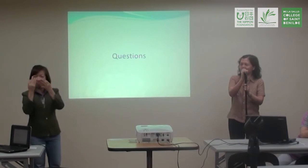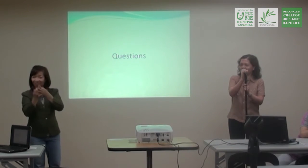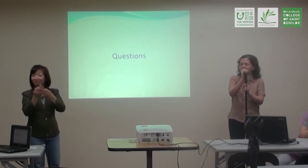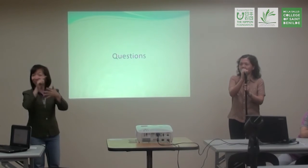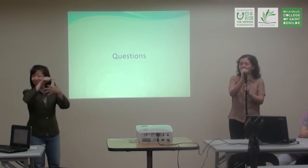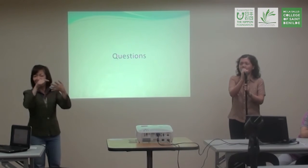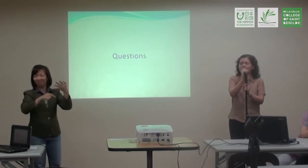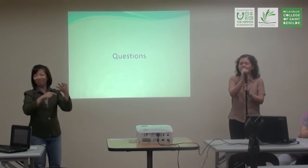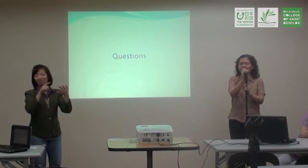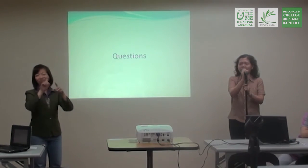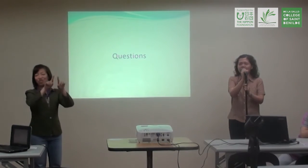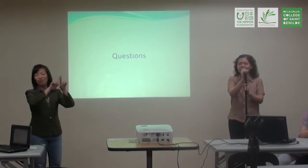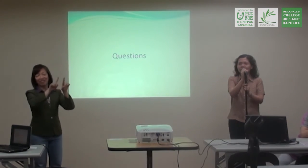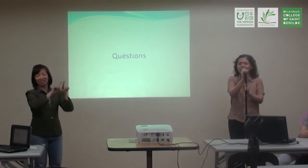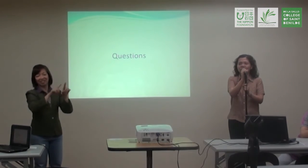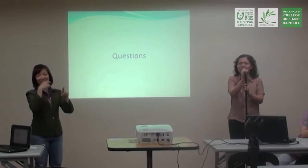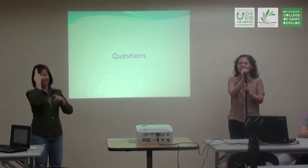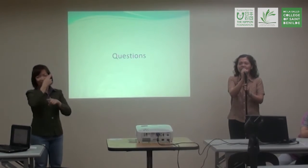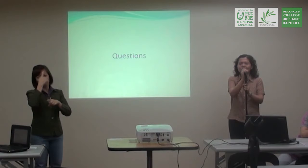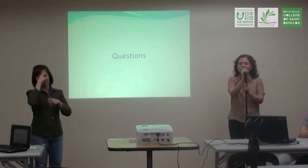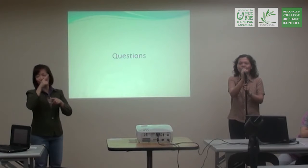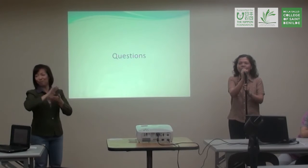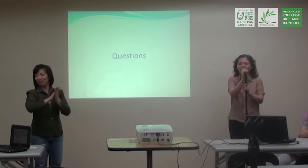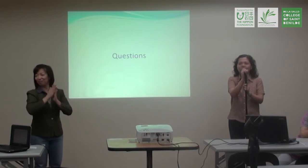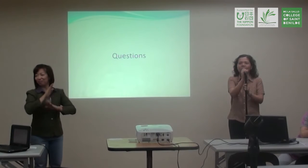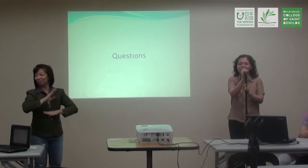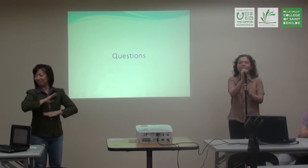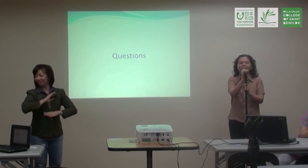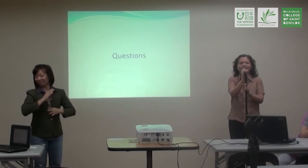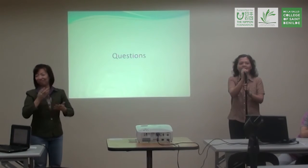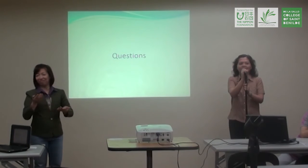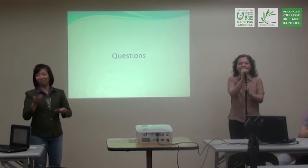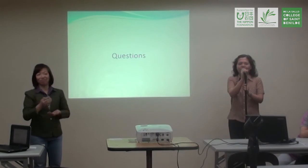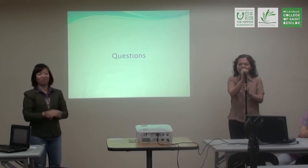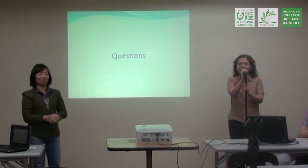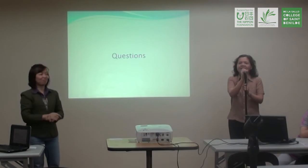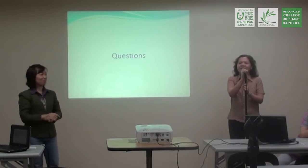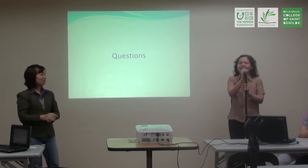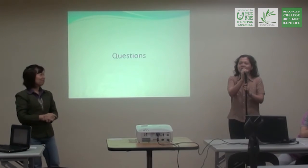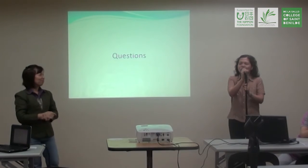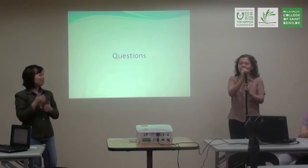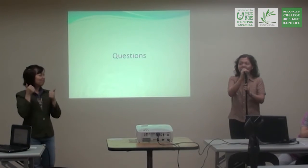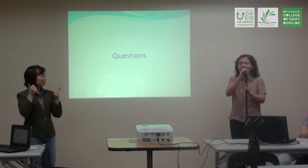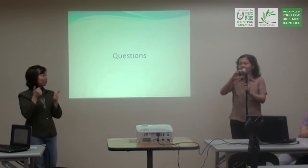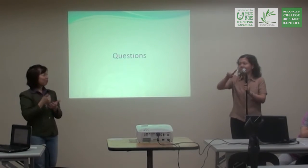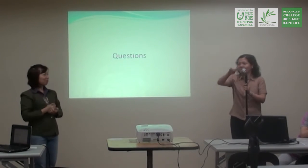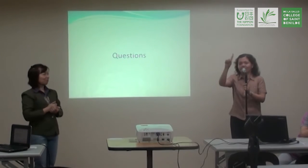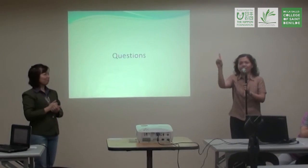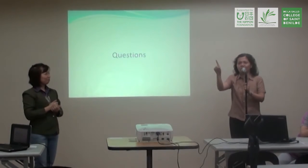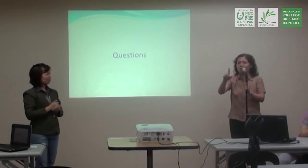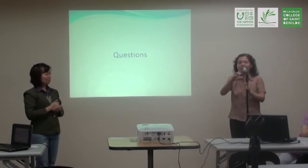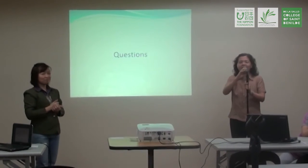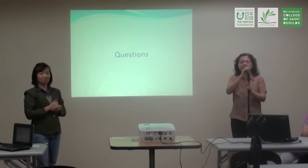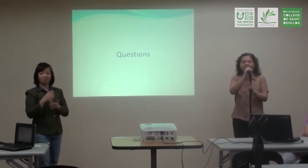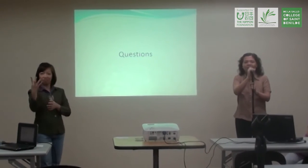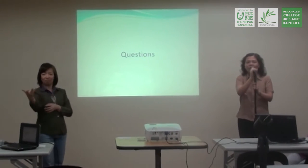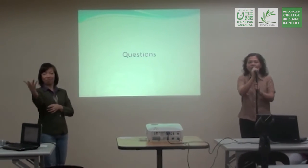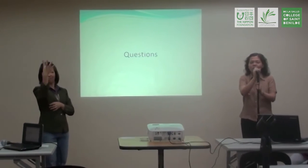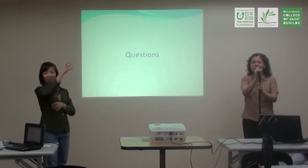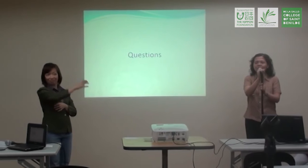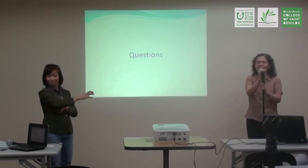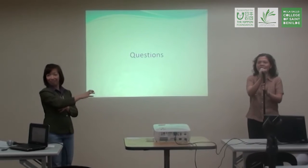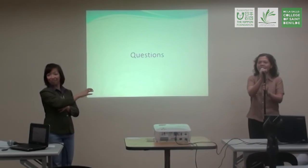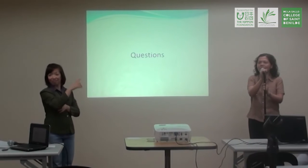family, or even your relationship with other people. Okay? So with that, do you have